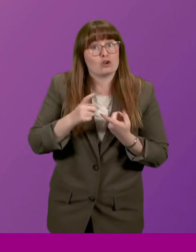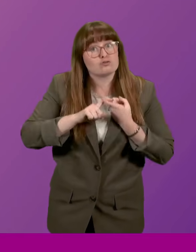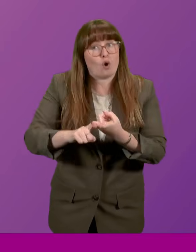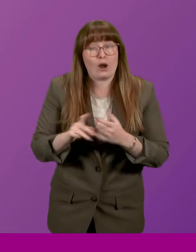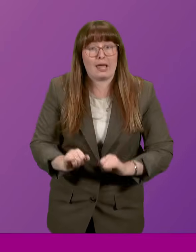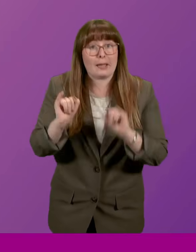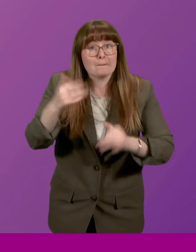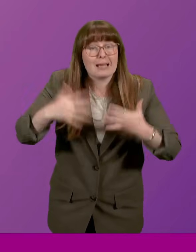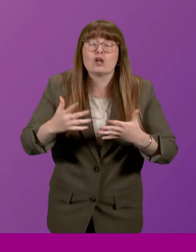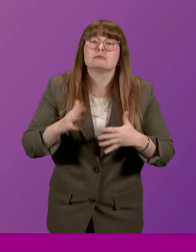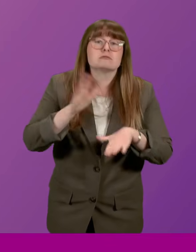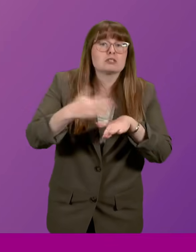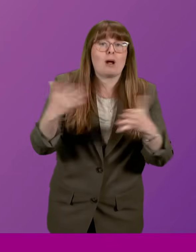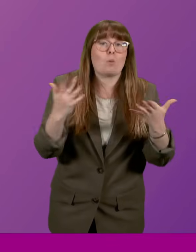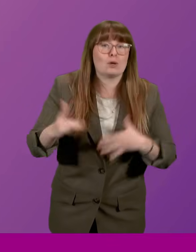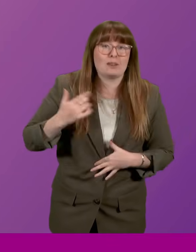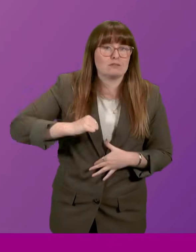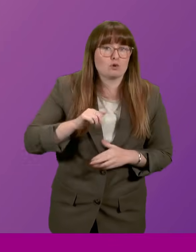they live in Scotland? First Minister.